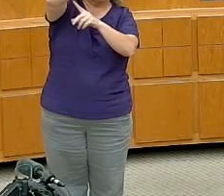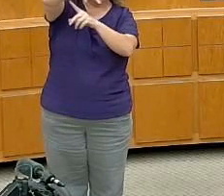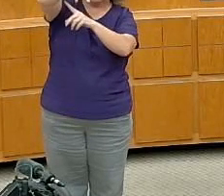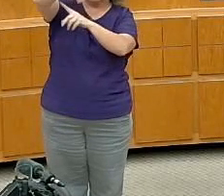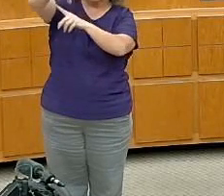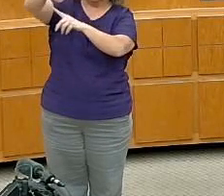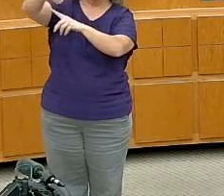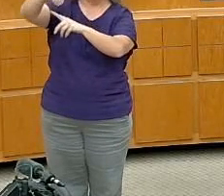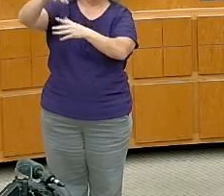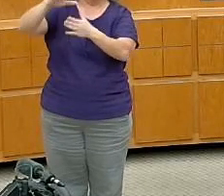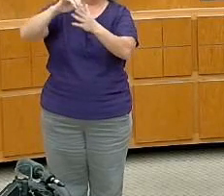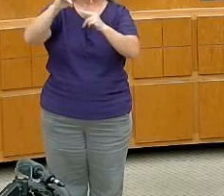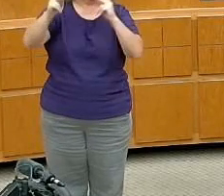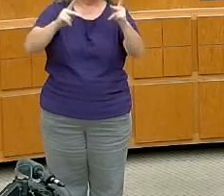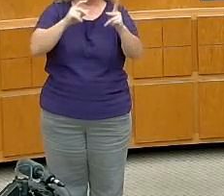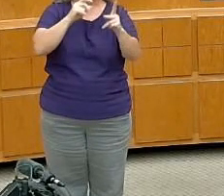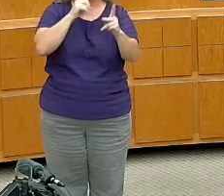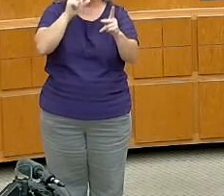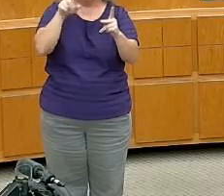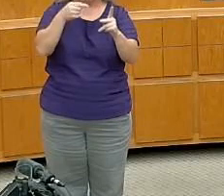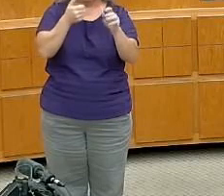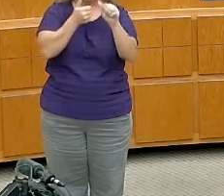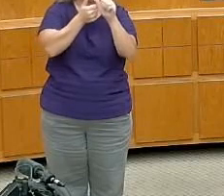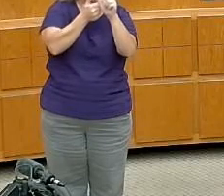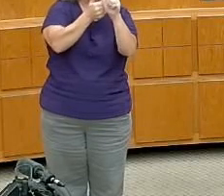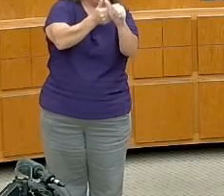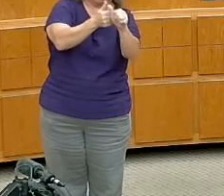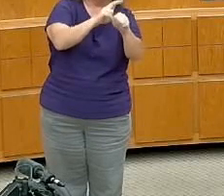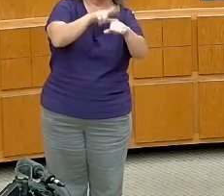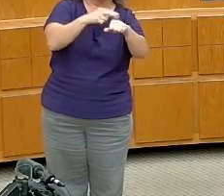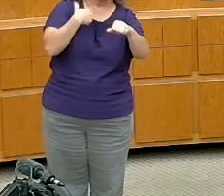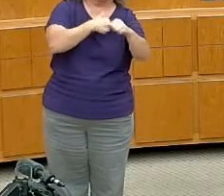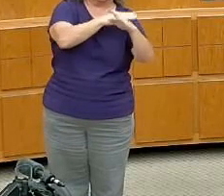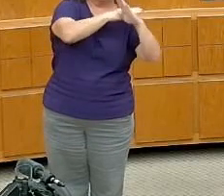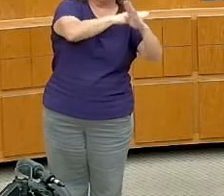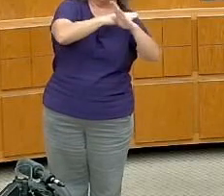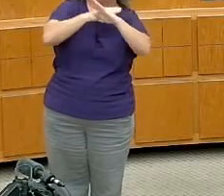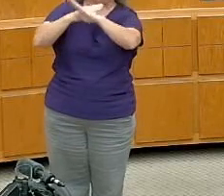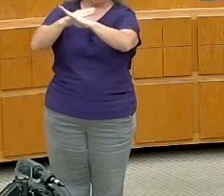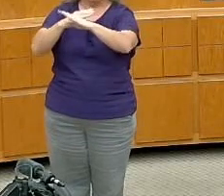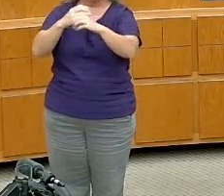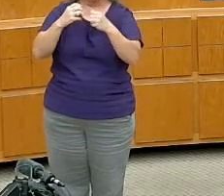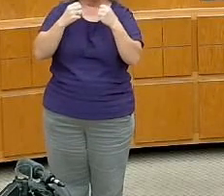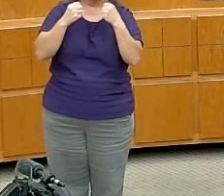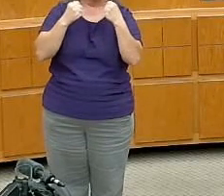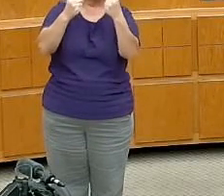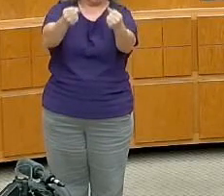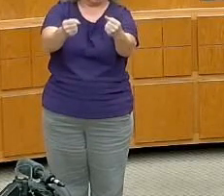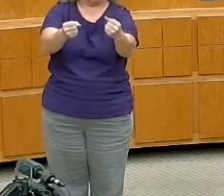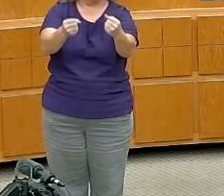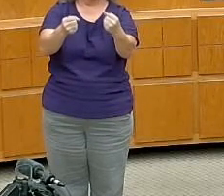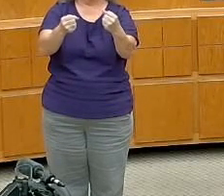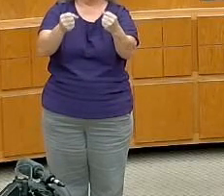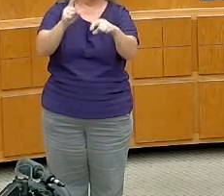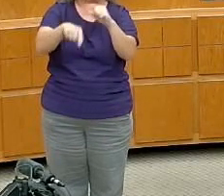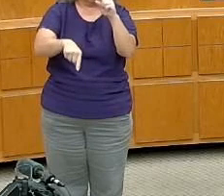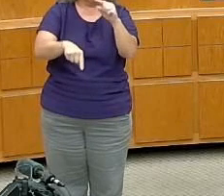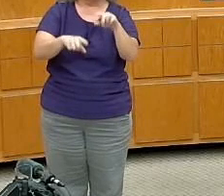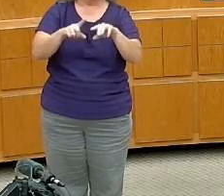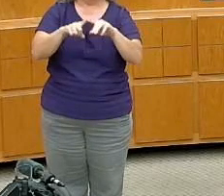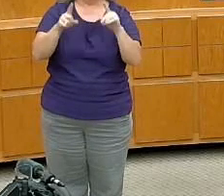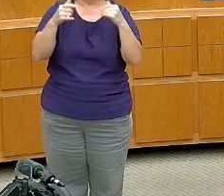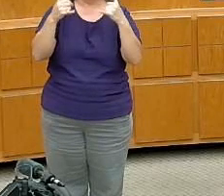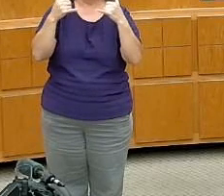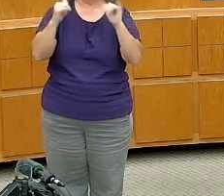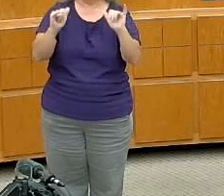making certain that they were in compliance. Of course, we blocked the access for vehicles, but nevertheless, there was still a